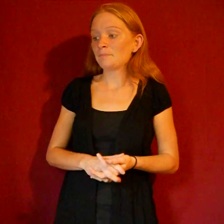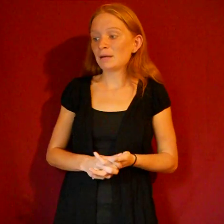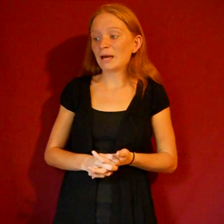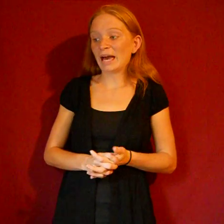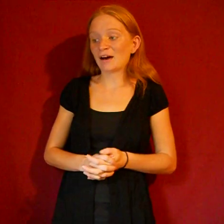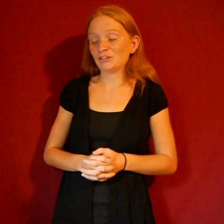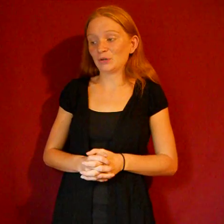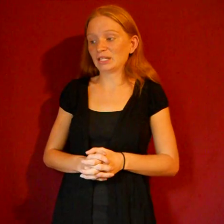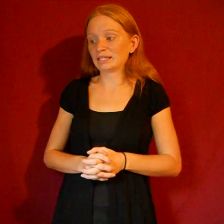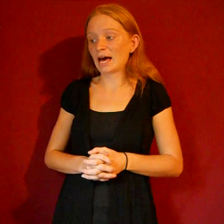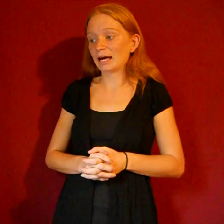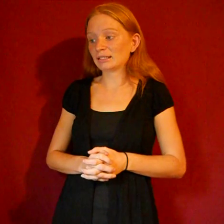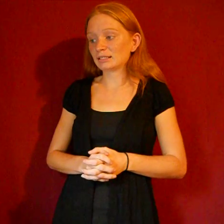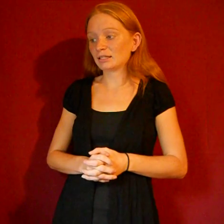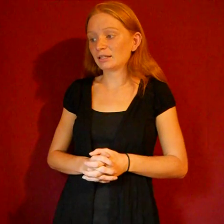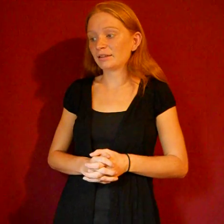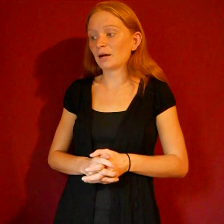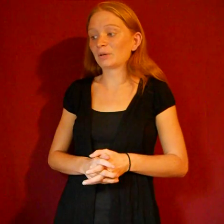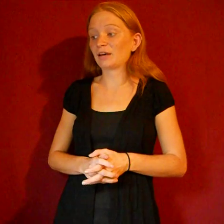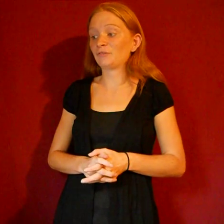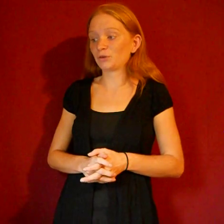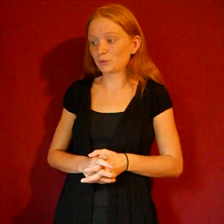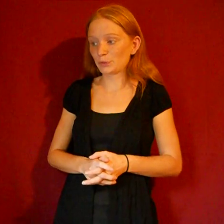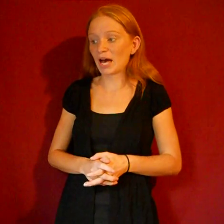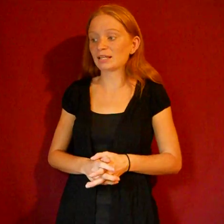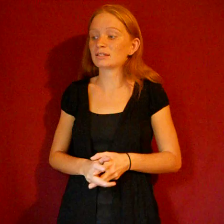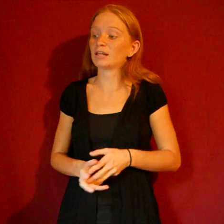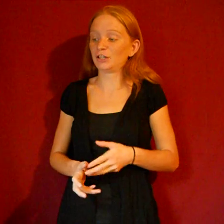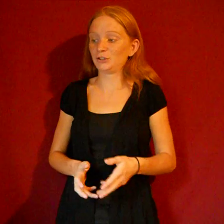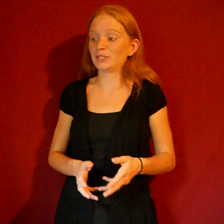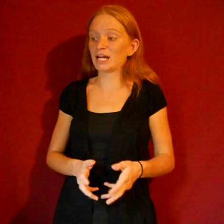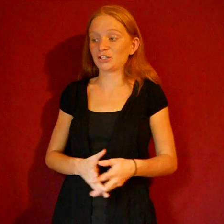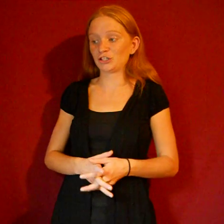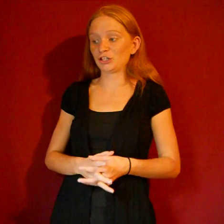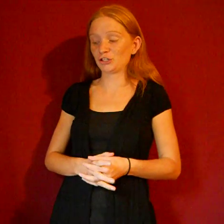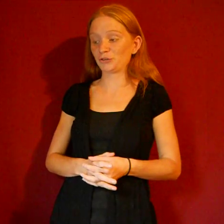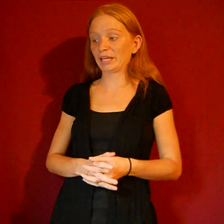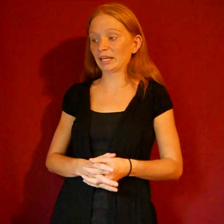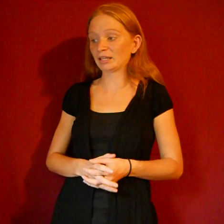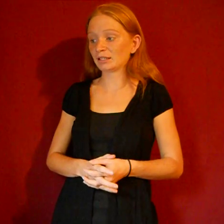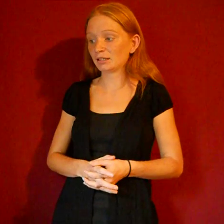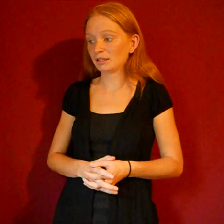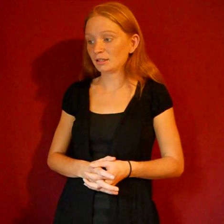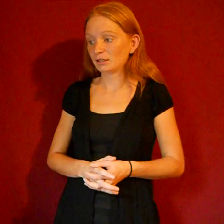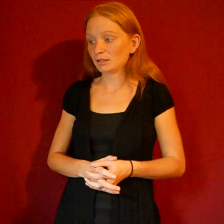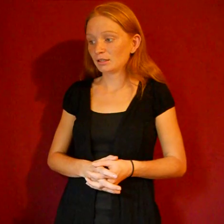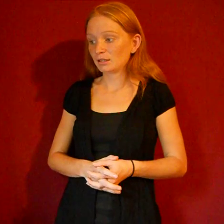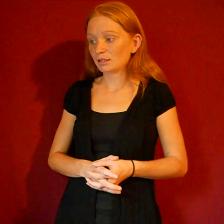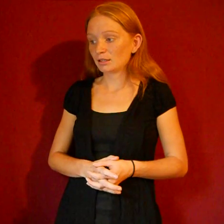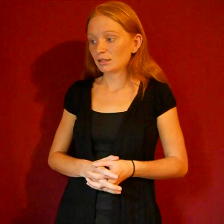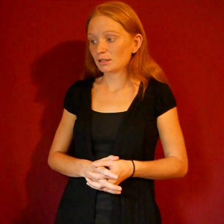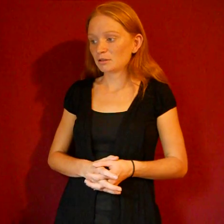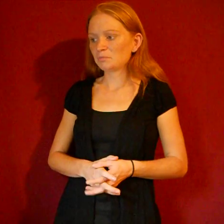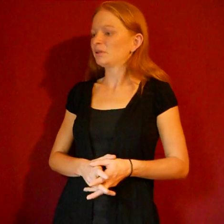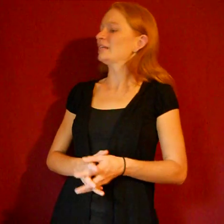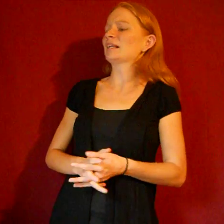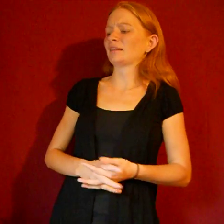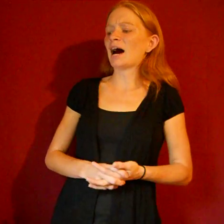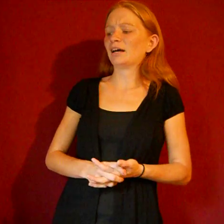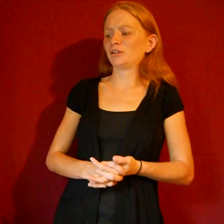Maybe I have noticed that when I feel depressed, I do tend to turn to drinking. But not a lot,